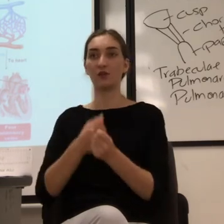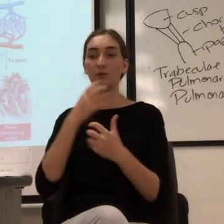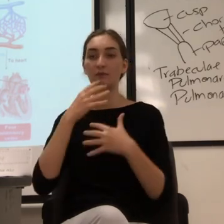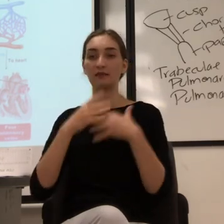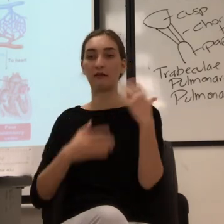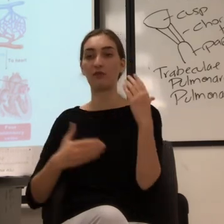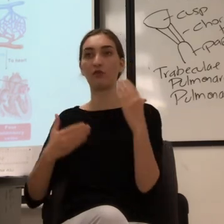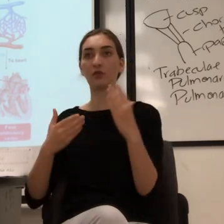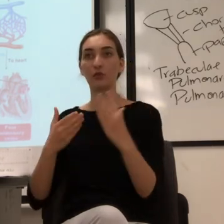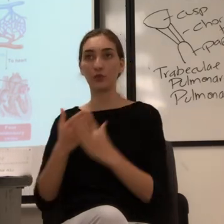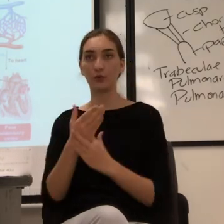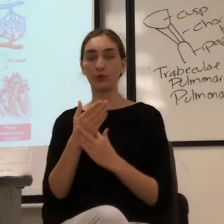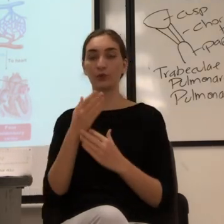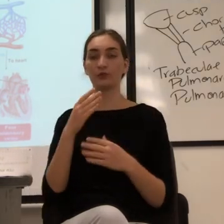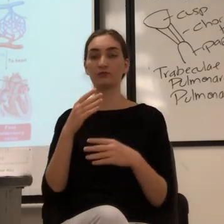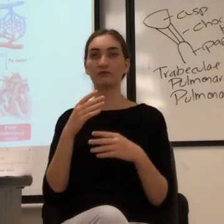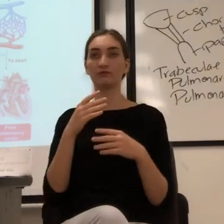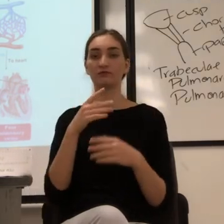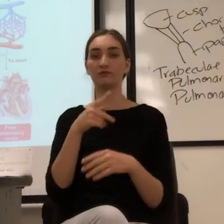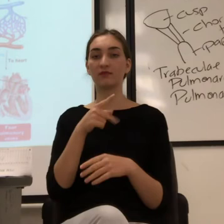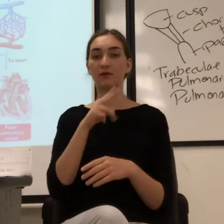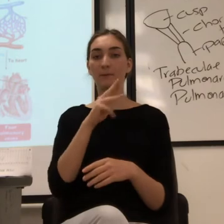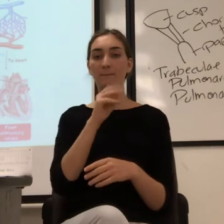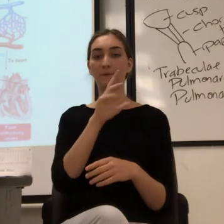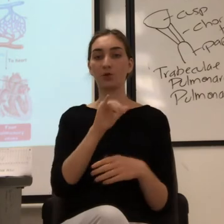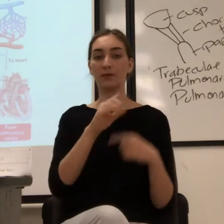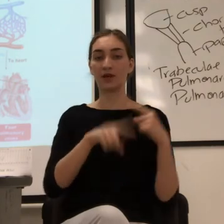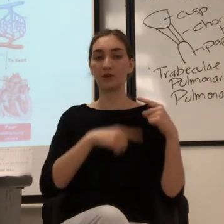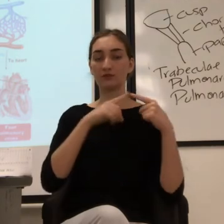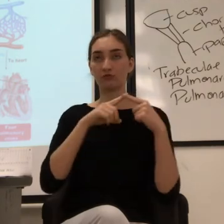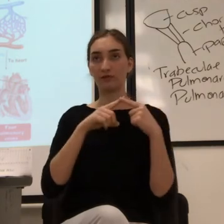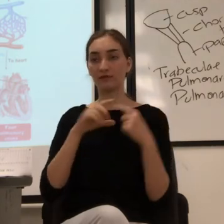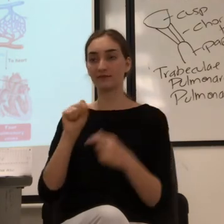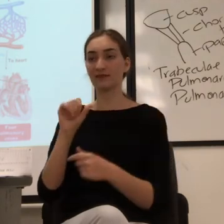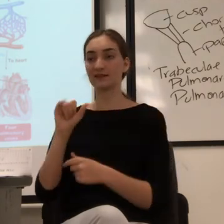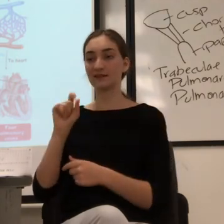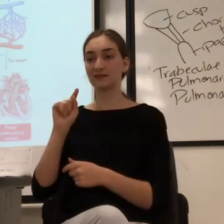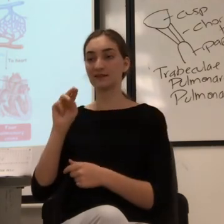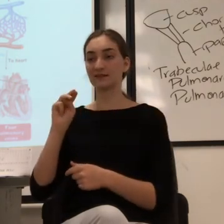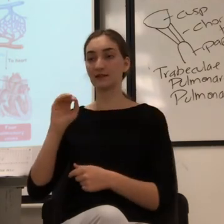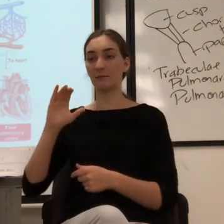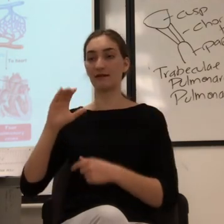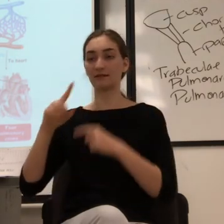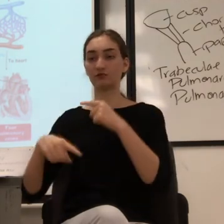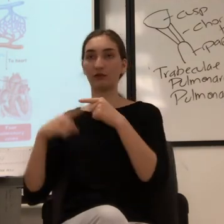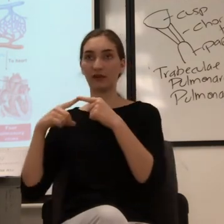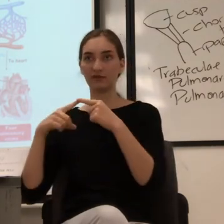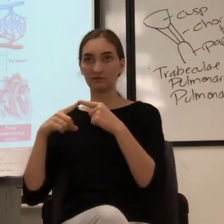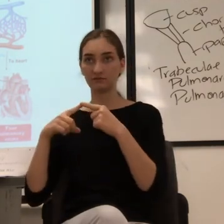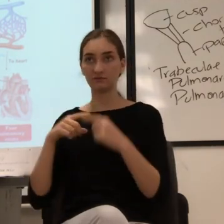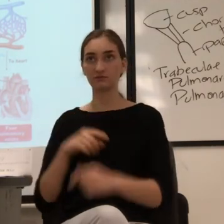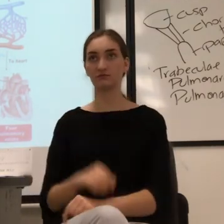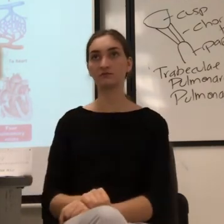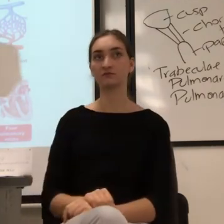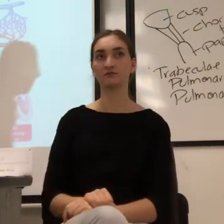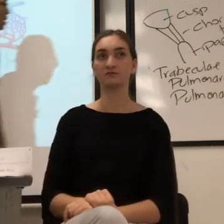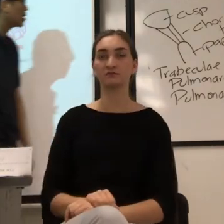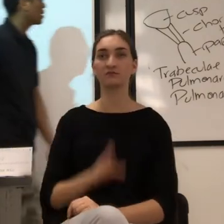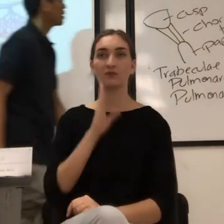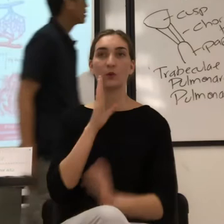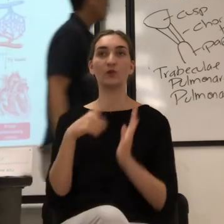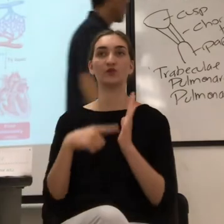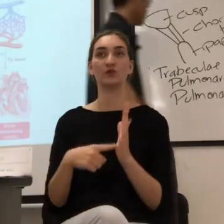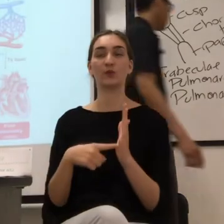pulmonary circuit and then the systemic circuit. Okay, and that's kind of what they this figure is for from the textbook. Let me do that with you real quick.